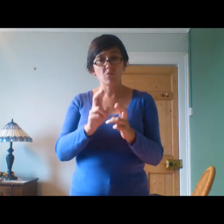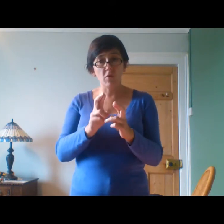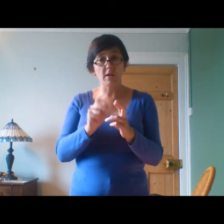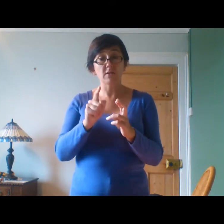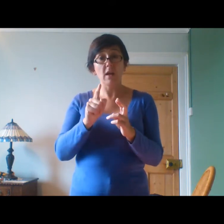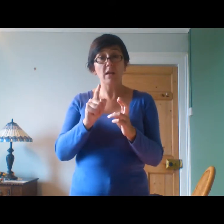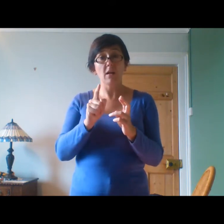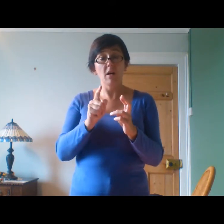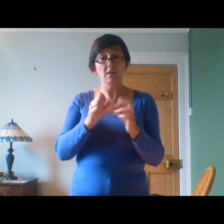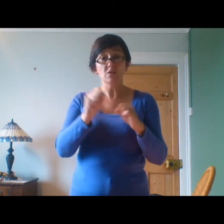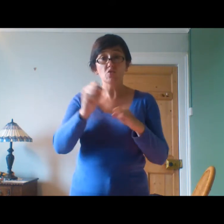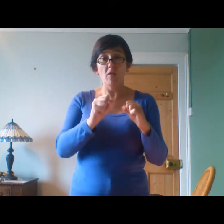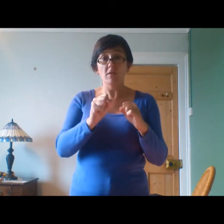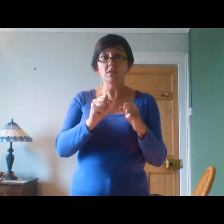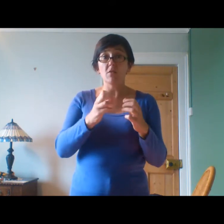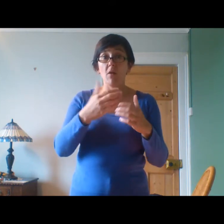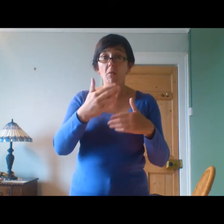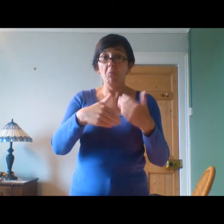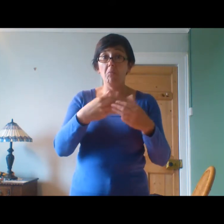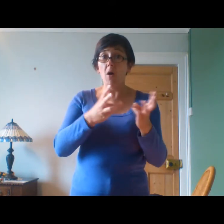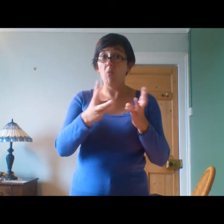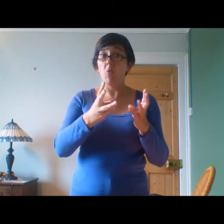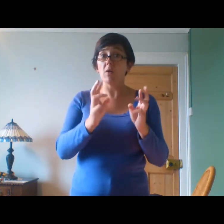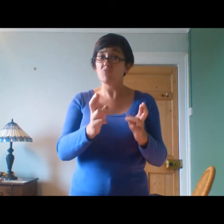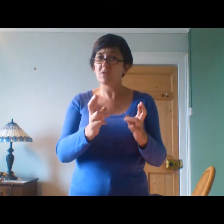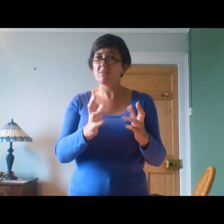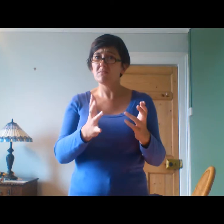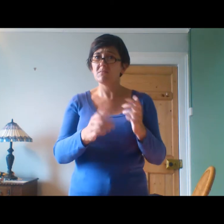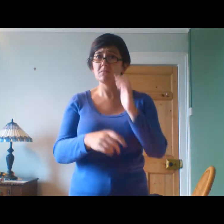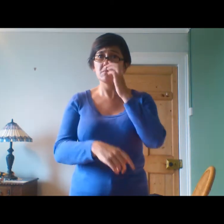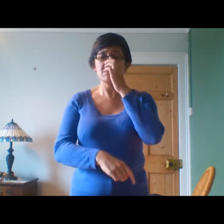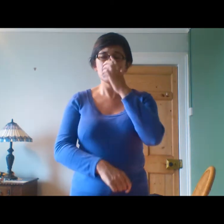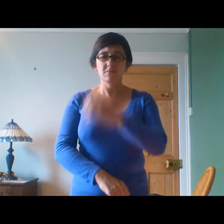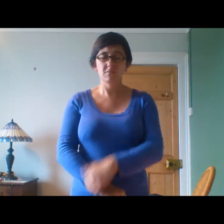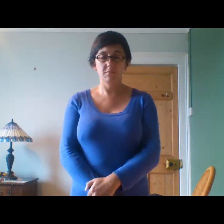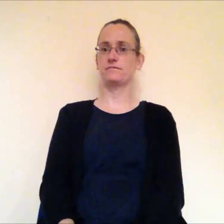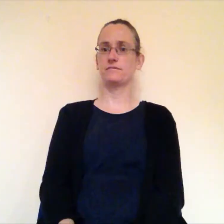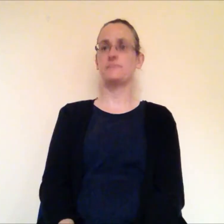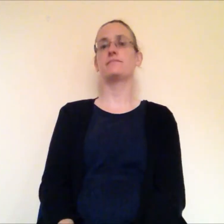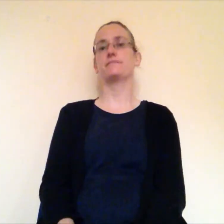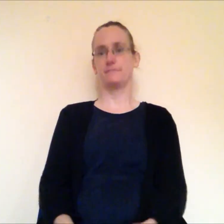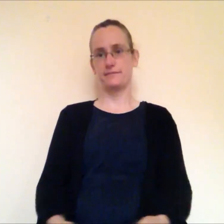working. Exactly. Well, what they've said they've done is that they've looked at sort of all